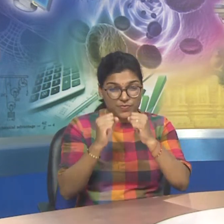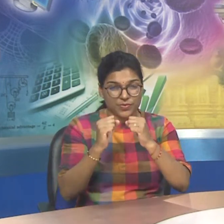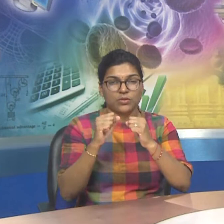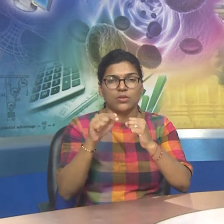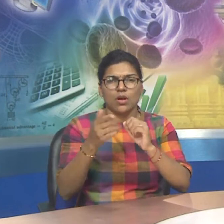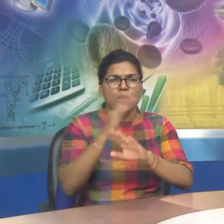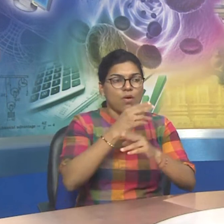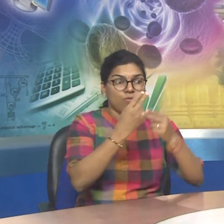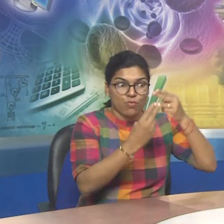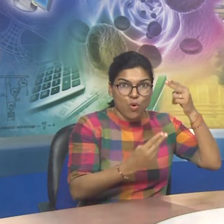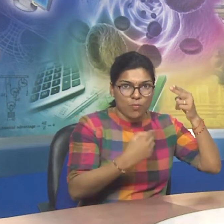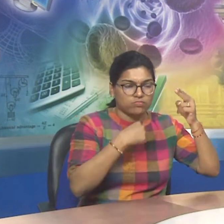We will begin our